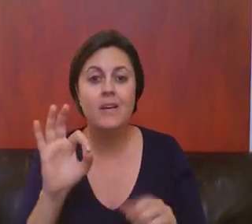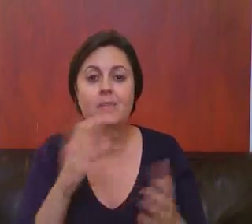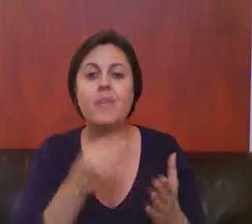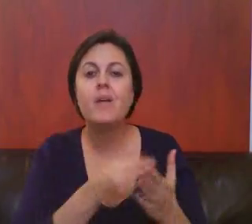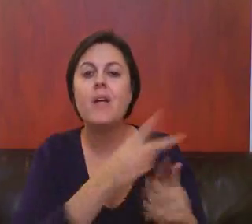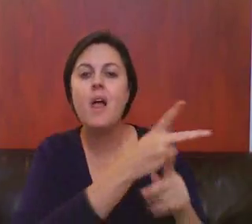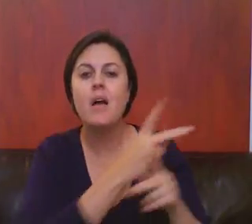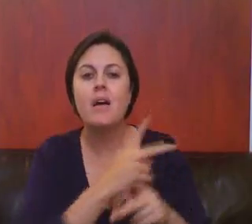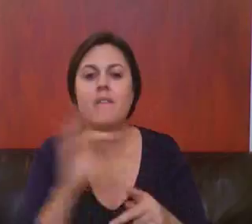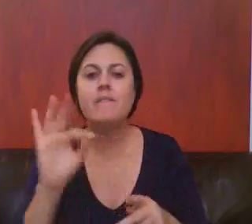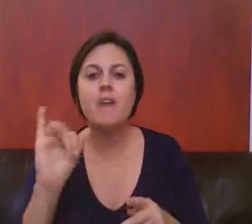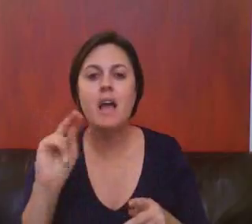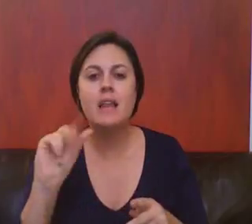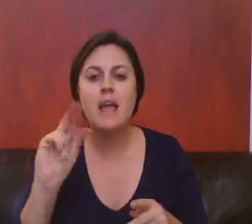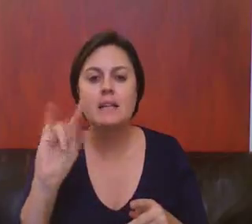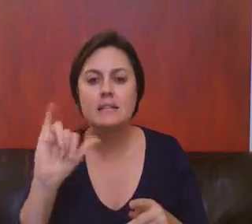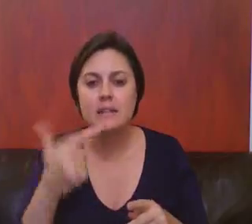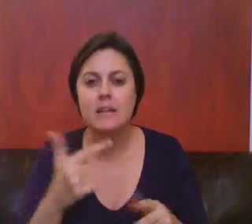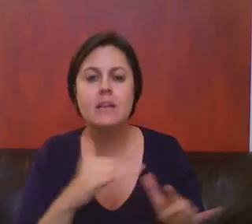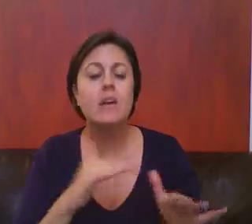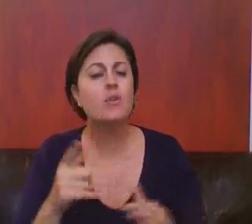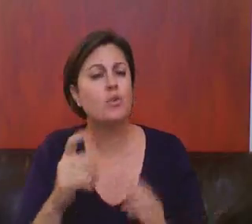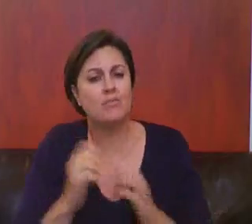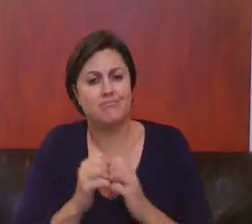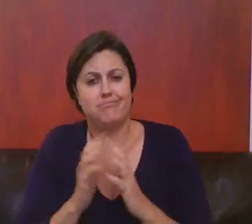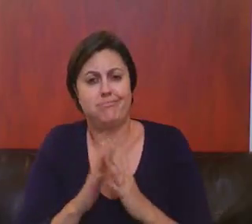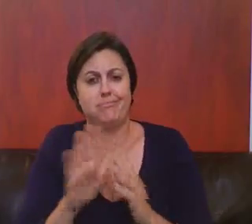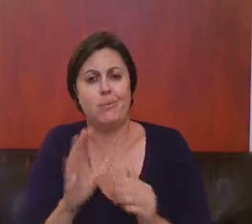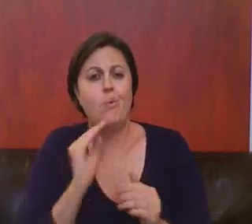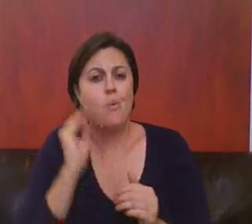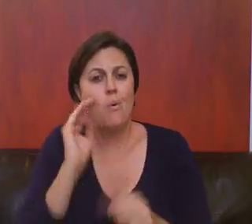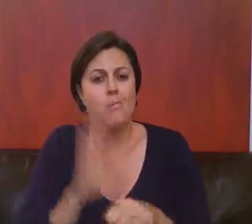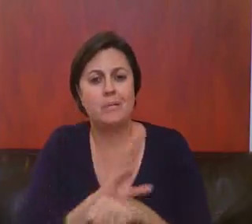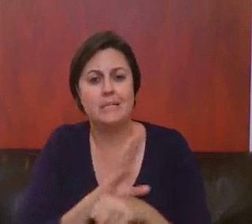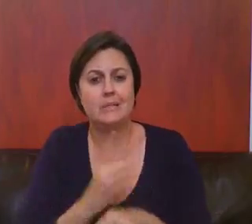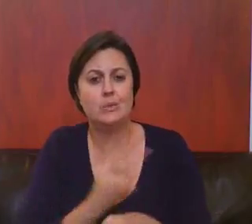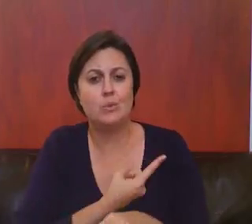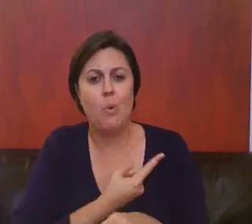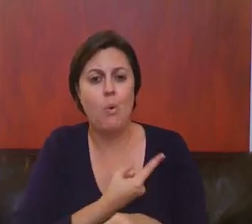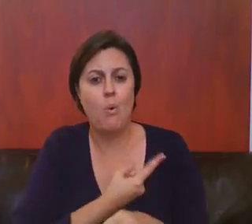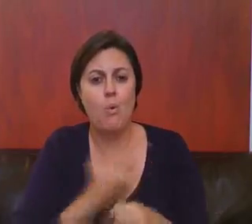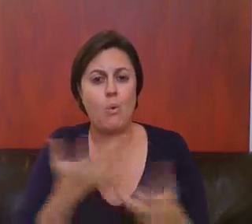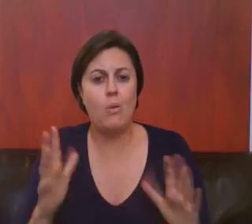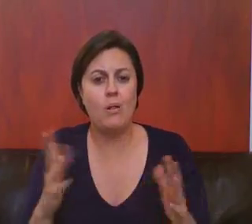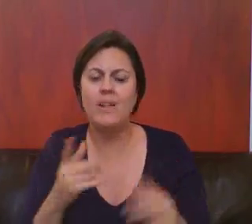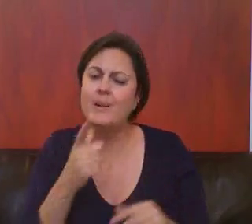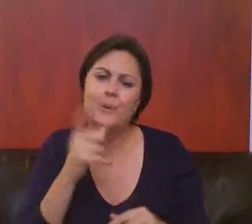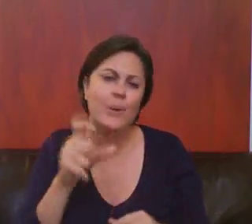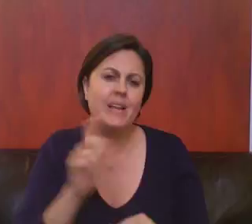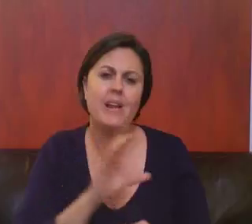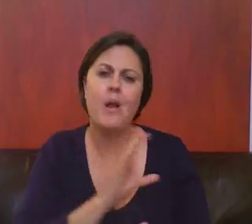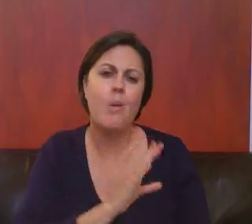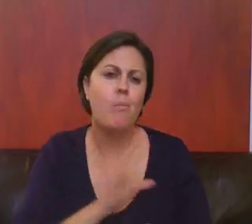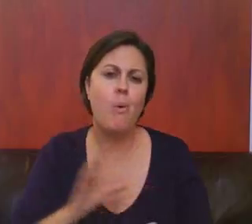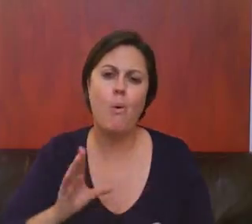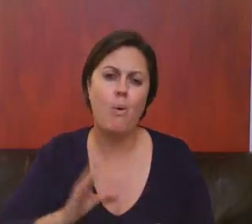you're starting a business from home and it's you and it's a sole proprietor, I don't think you need a board of advisors or a board of directors